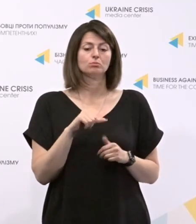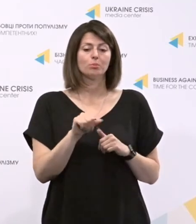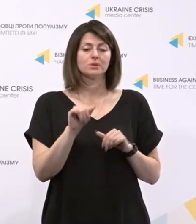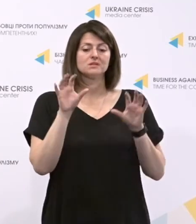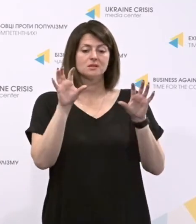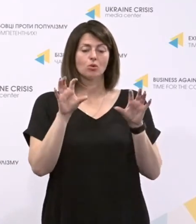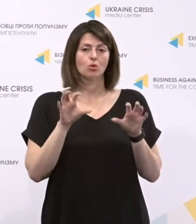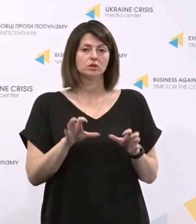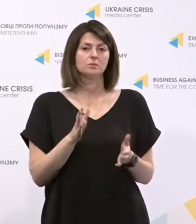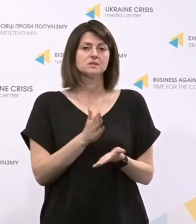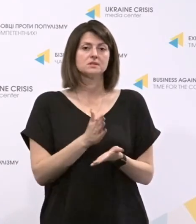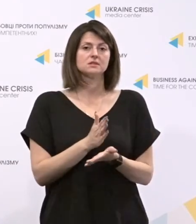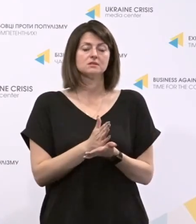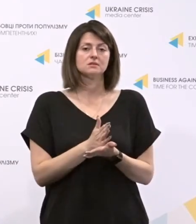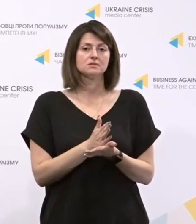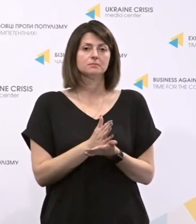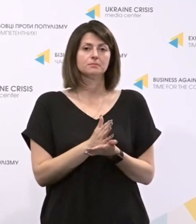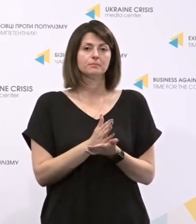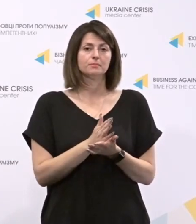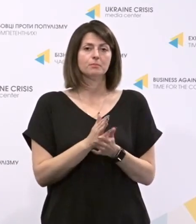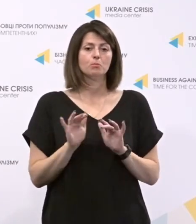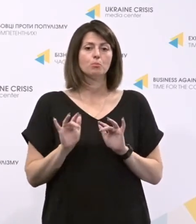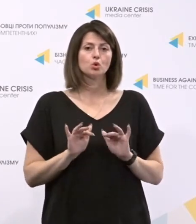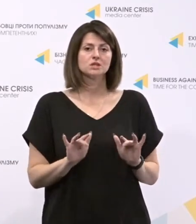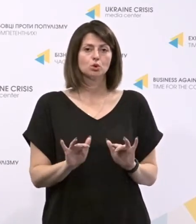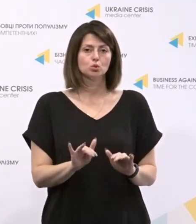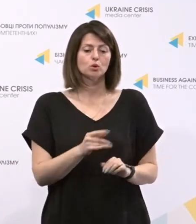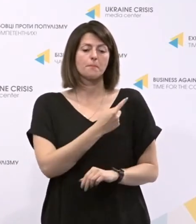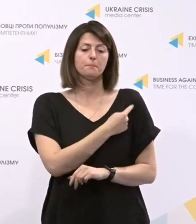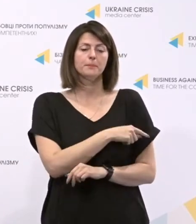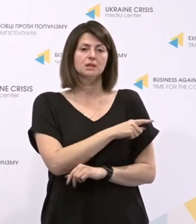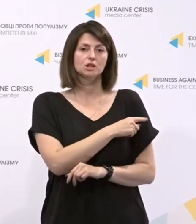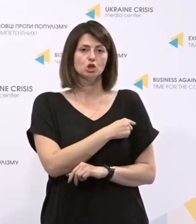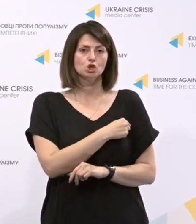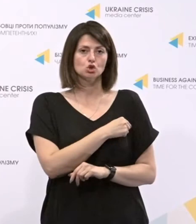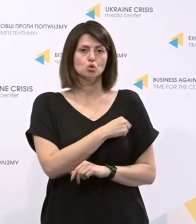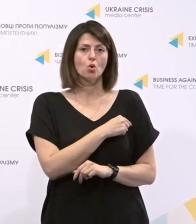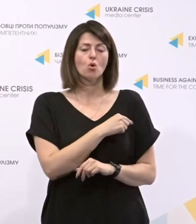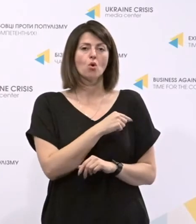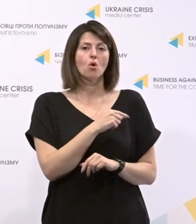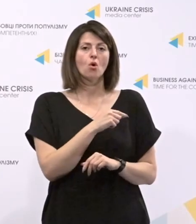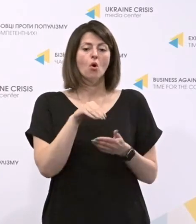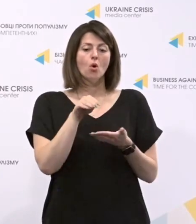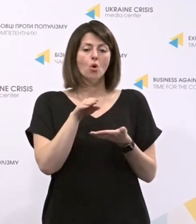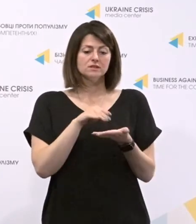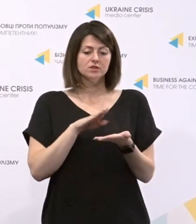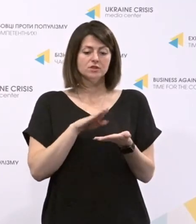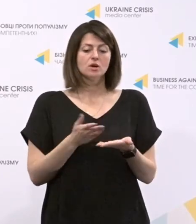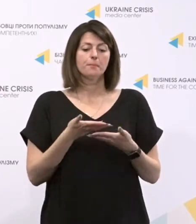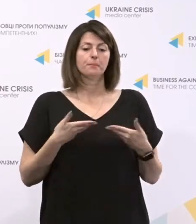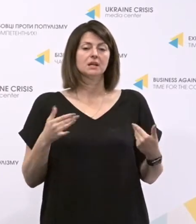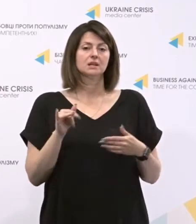systematic documentation of injuries which could be a result of torture.